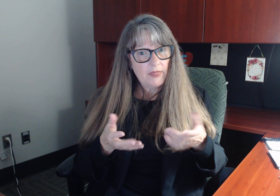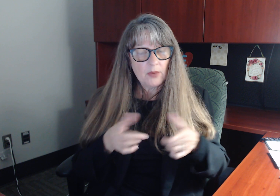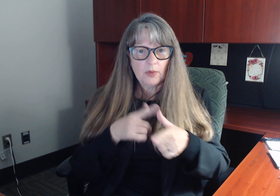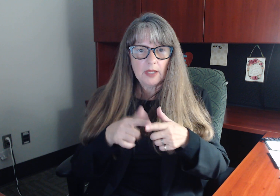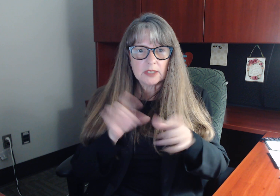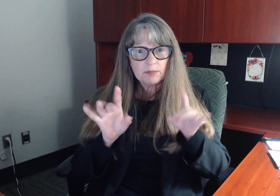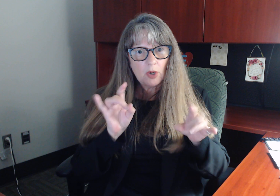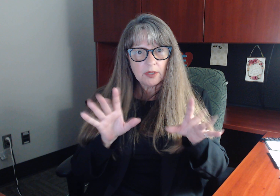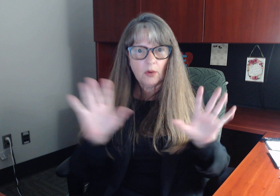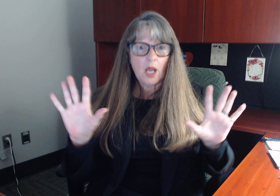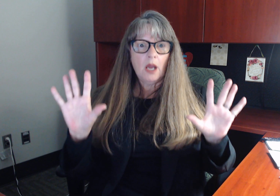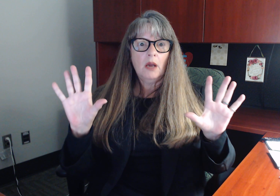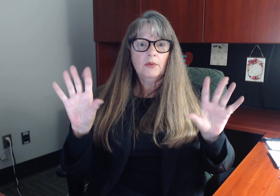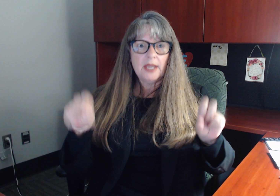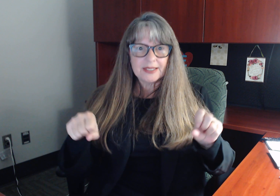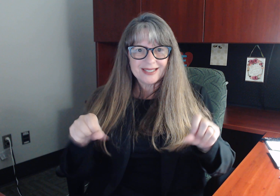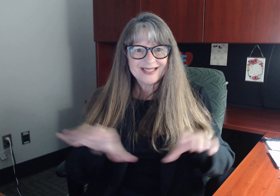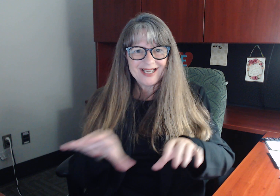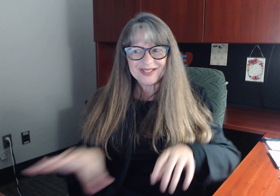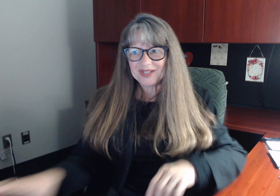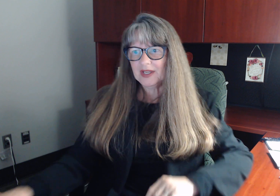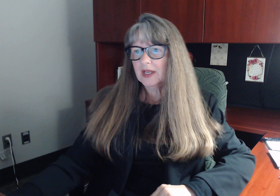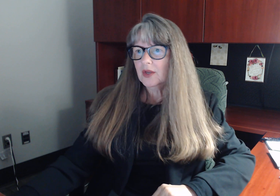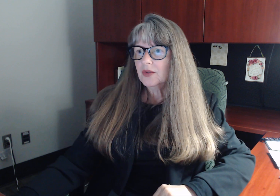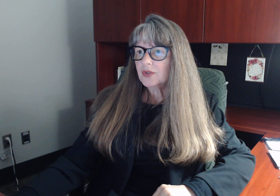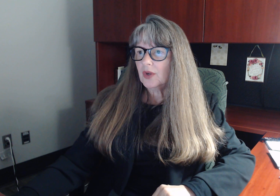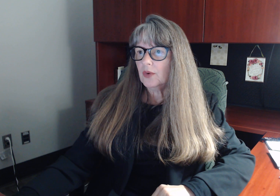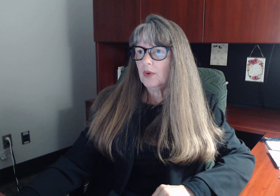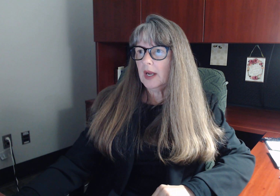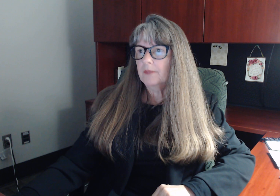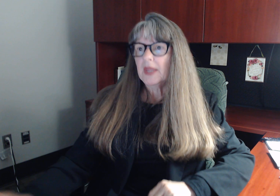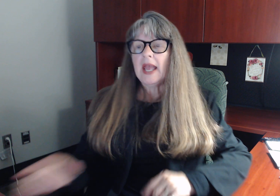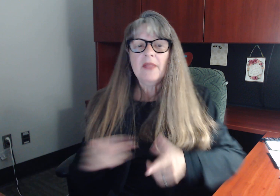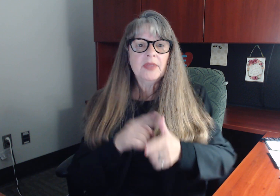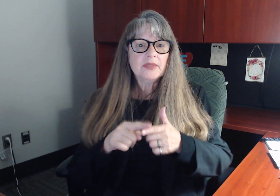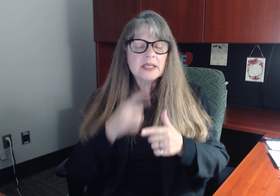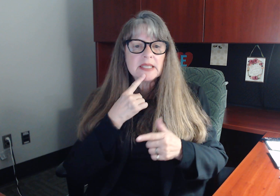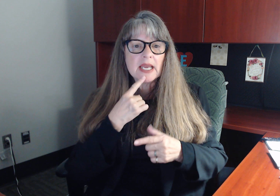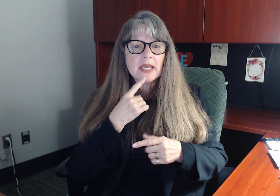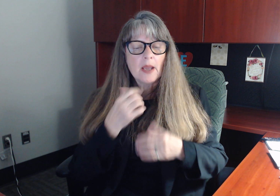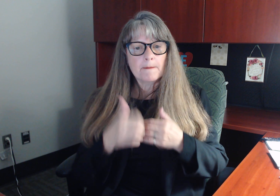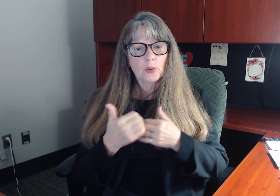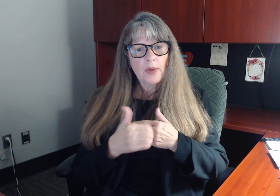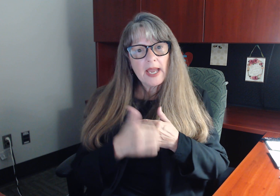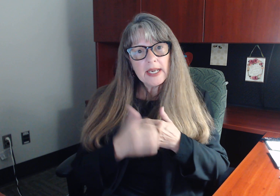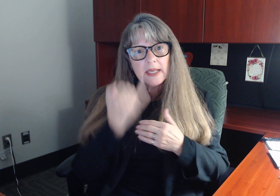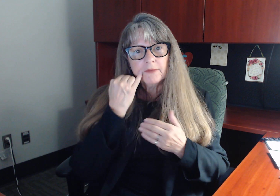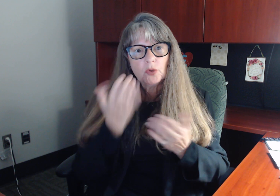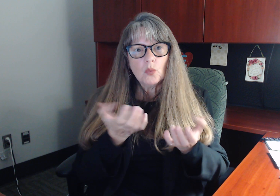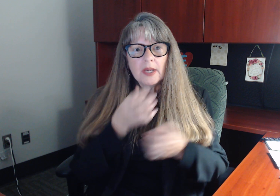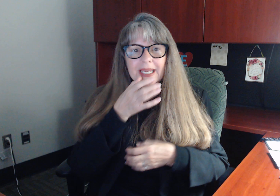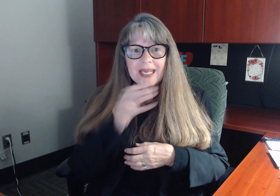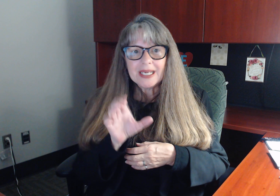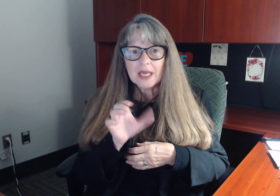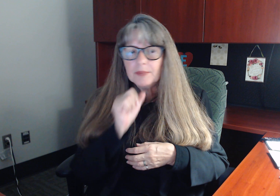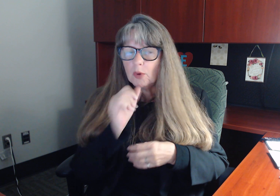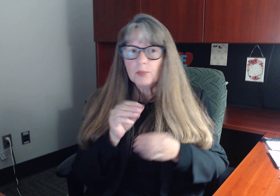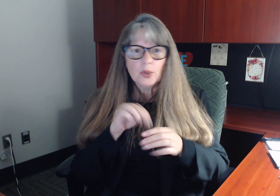when it sparked, I thought, oh, yes, it does. So, and then they said bread, if you want to heat it up, don't put it in